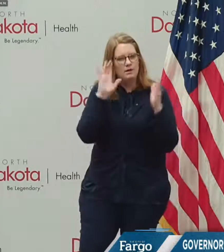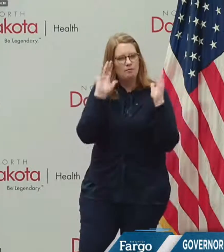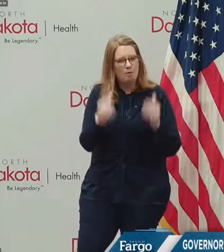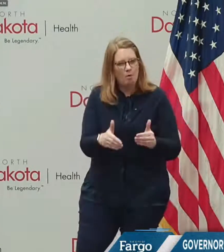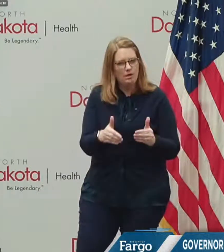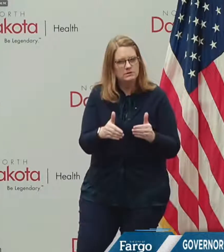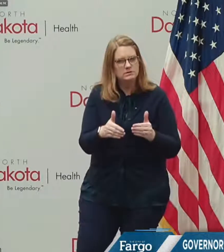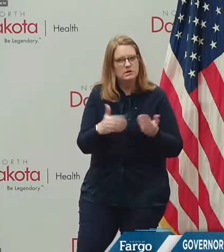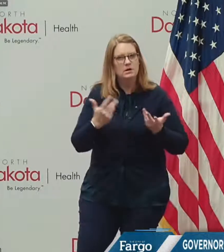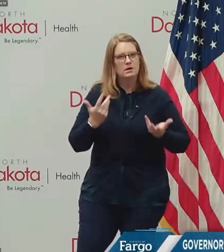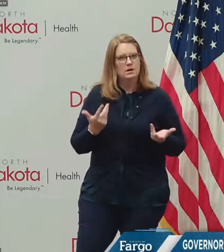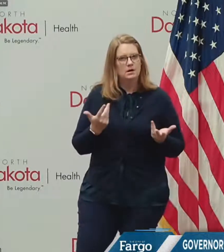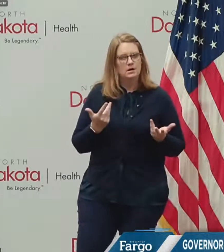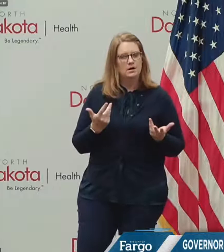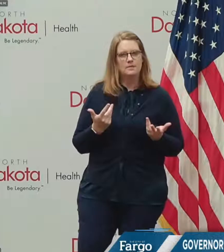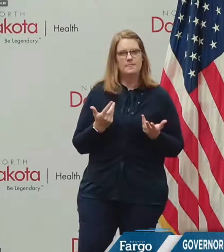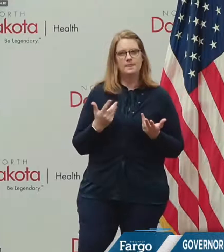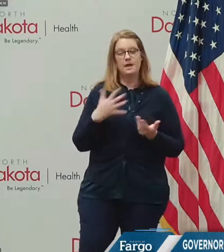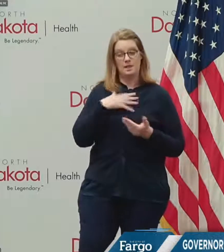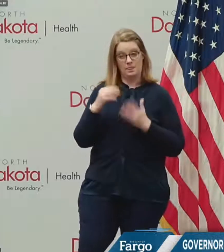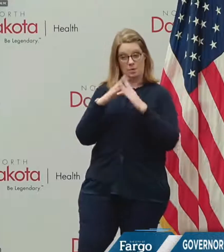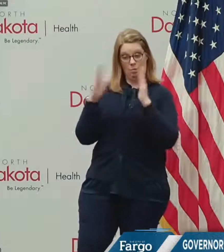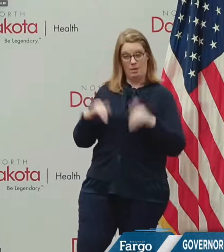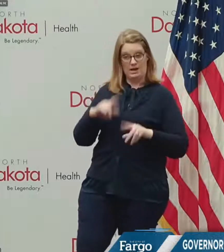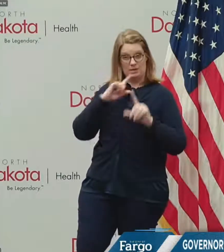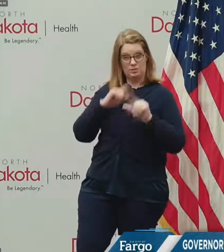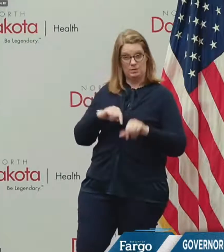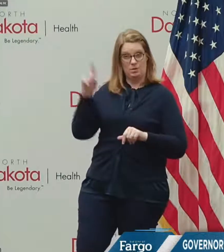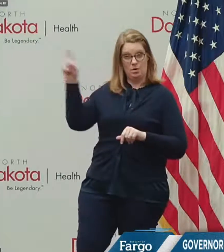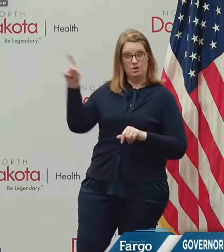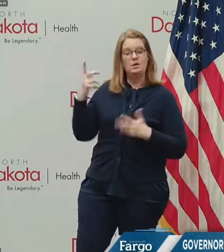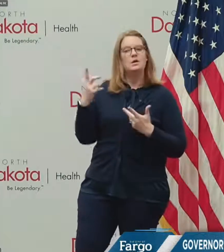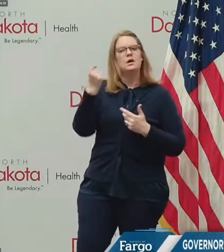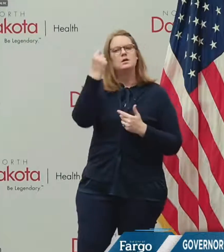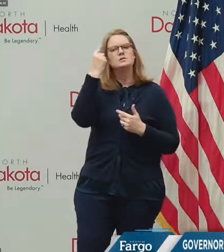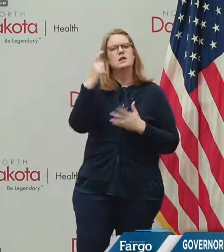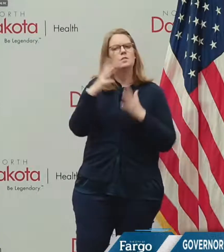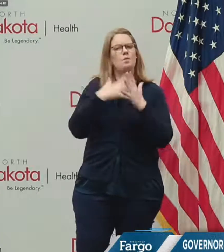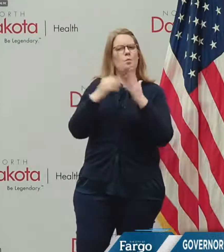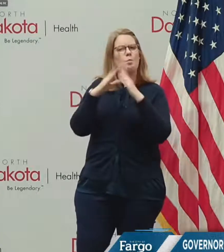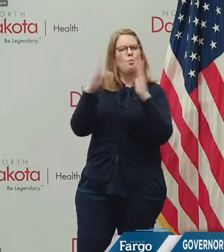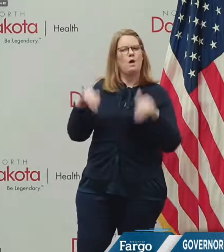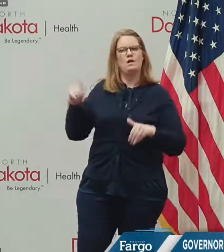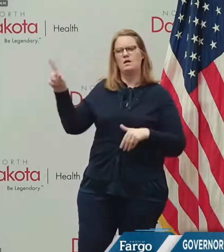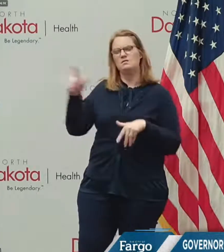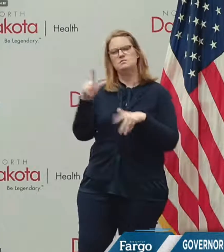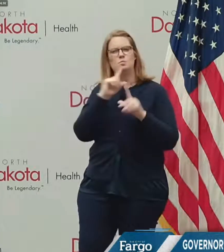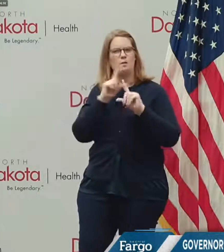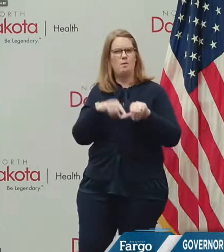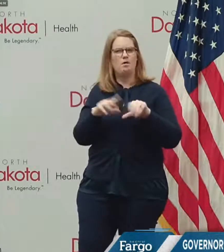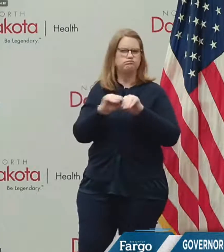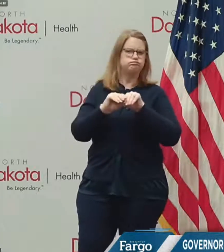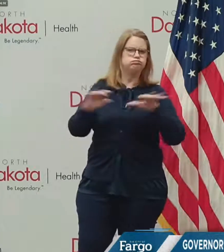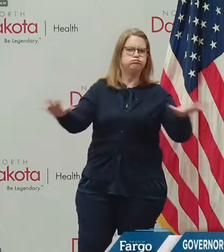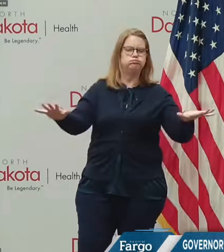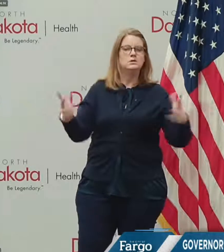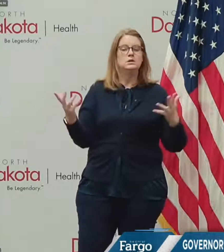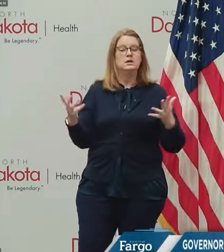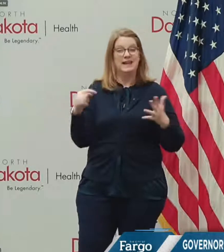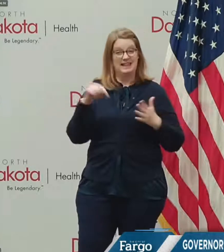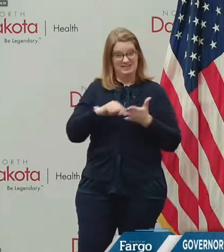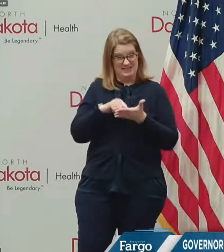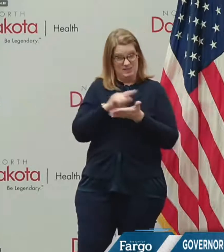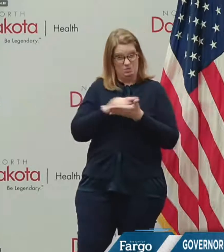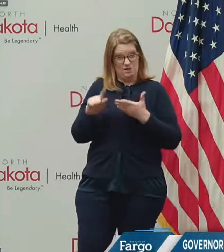the White House report this week, because the White House puts out a report. They were clear in their report this week